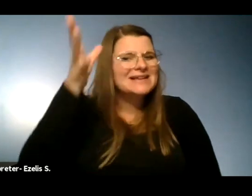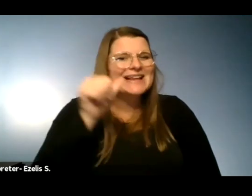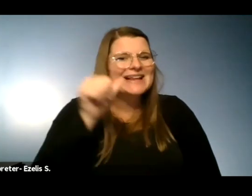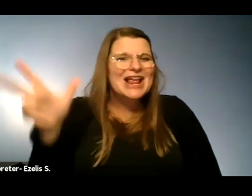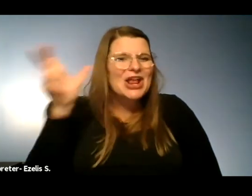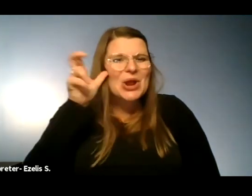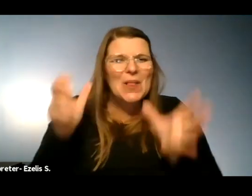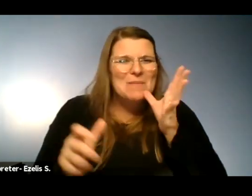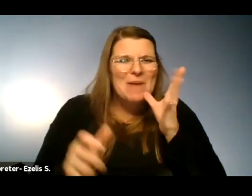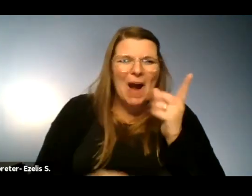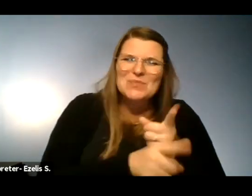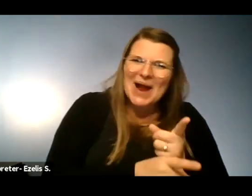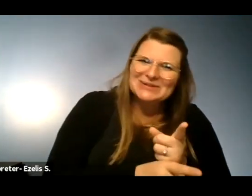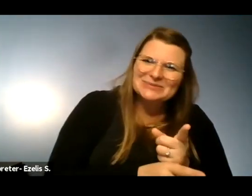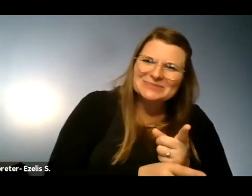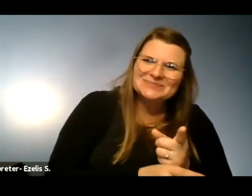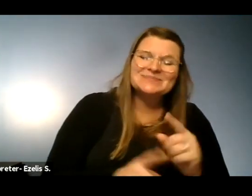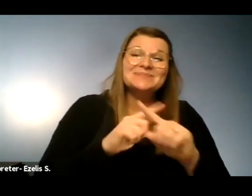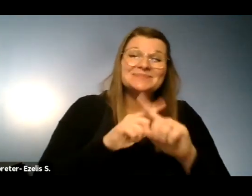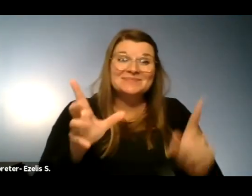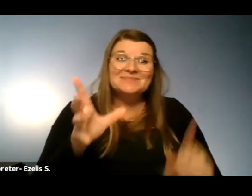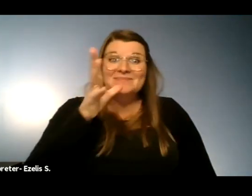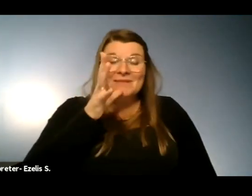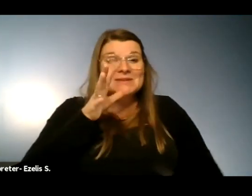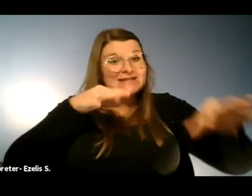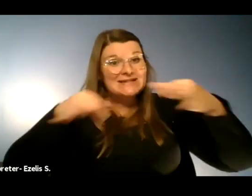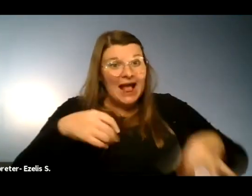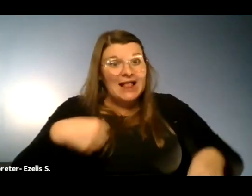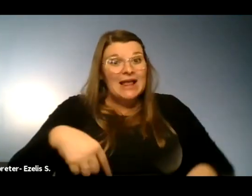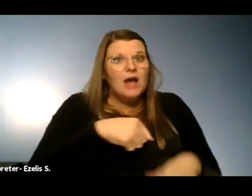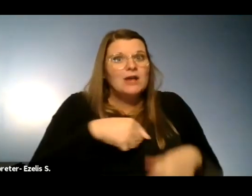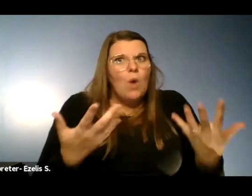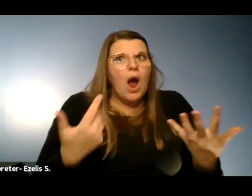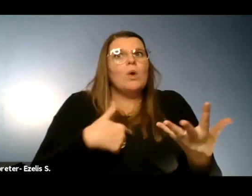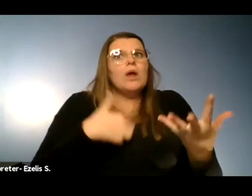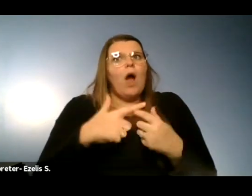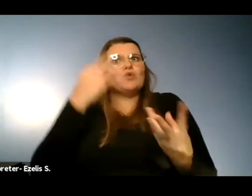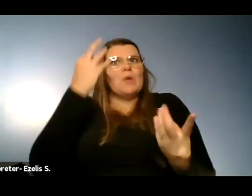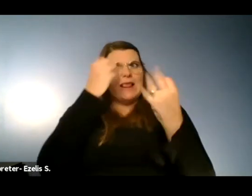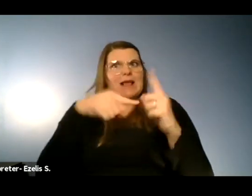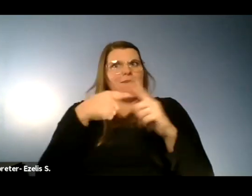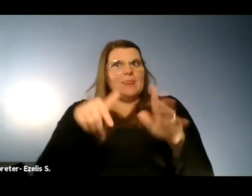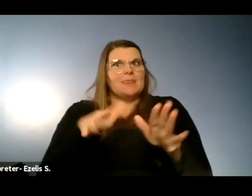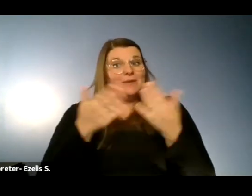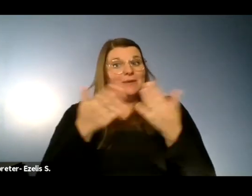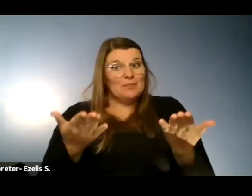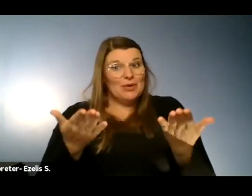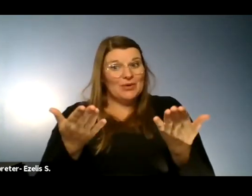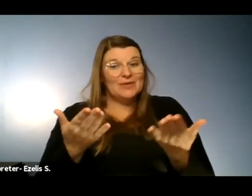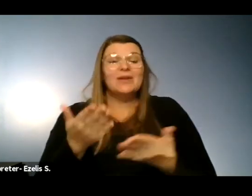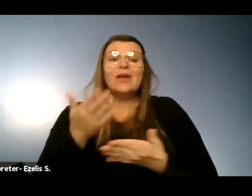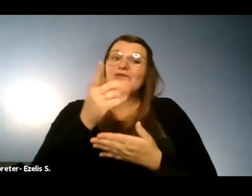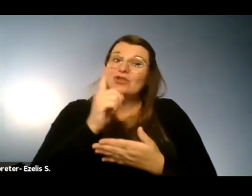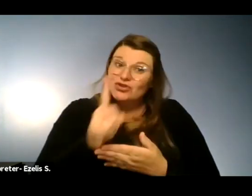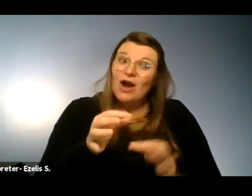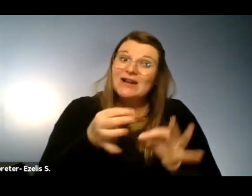quite right. But mom is telling us what we really want to think about in this book. That there are some very